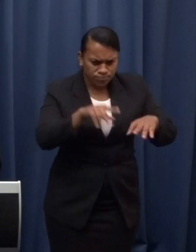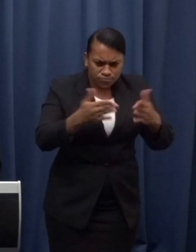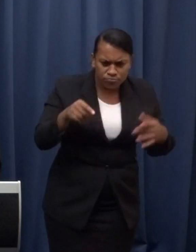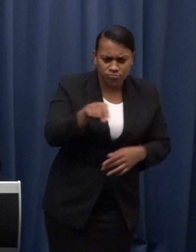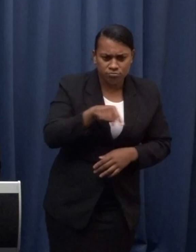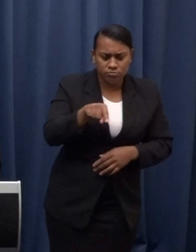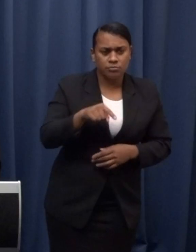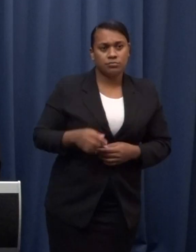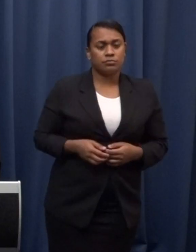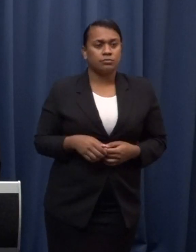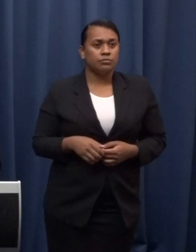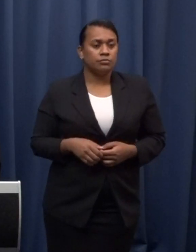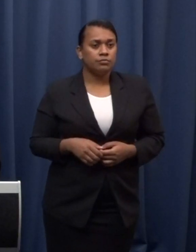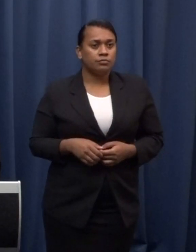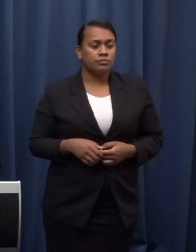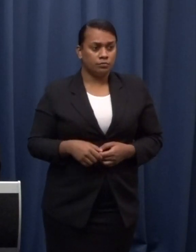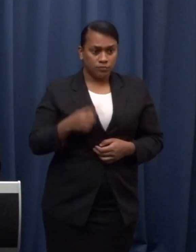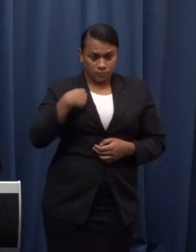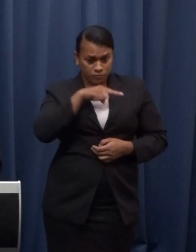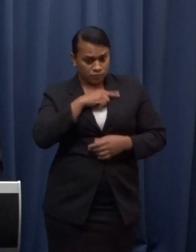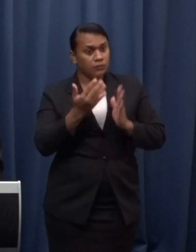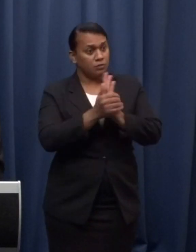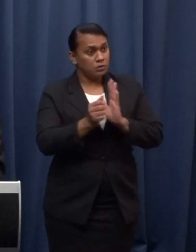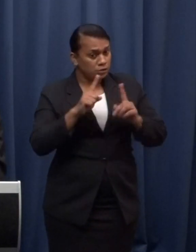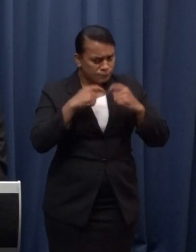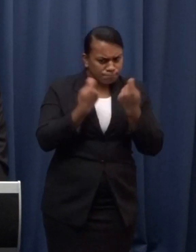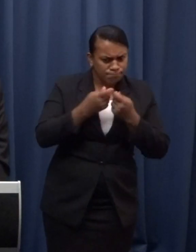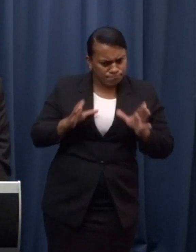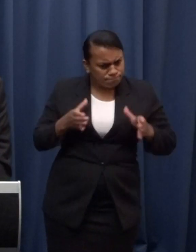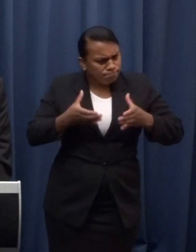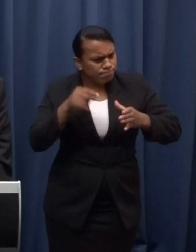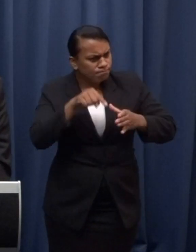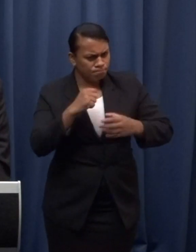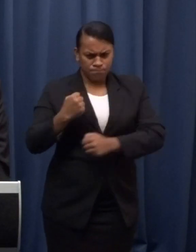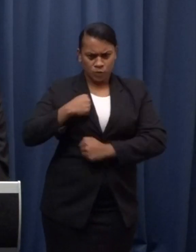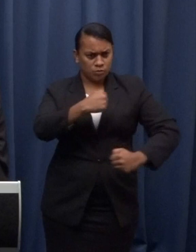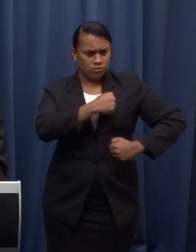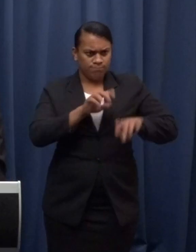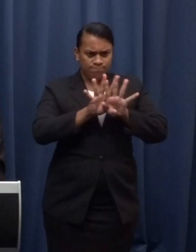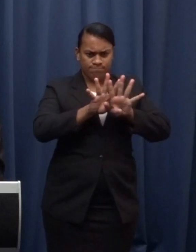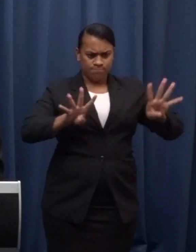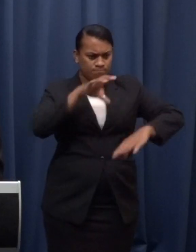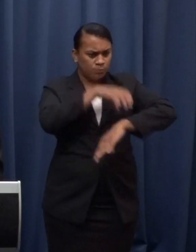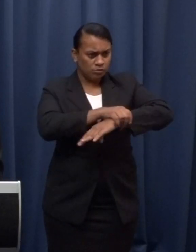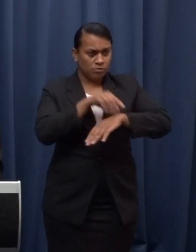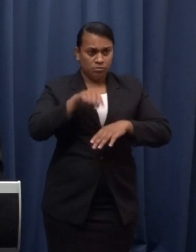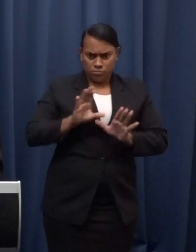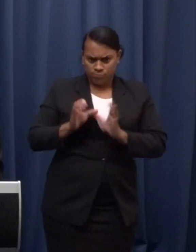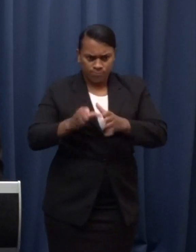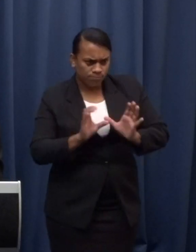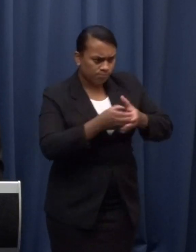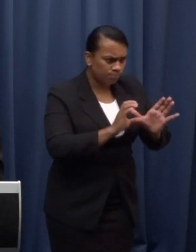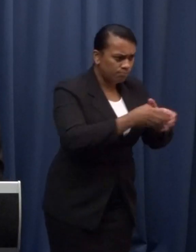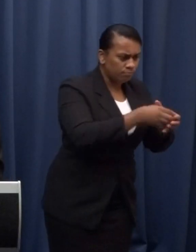The capacity of our contact team has been further strengthened by the Republic of Fiji Military Forces and the Fiji Police Force, heightening our